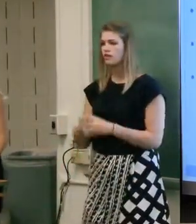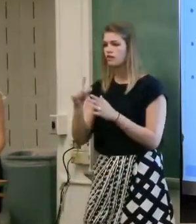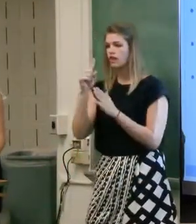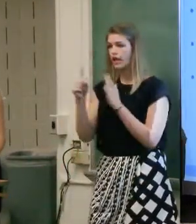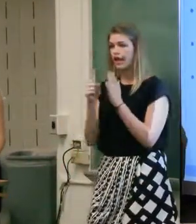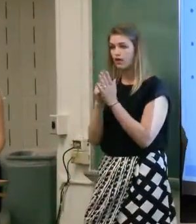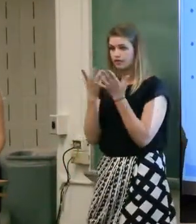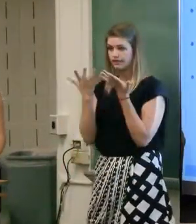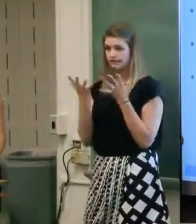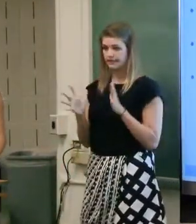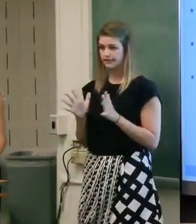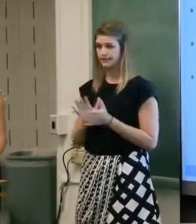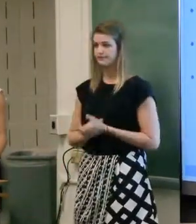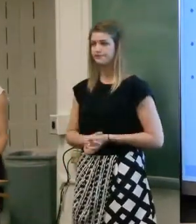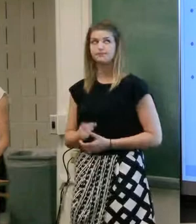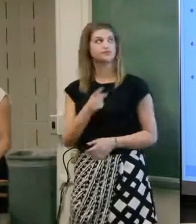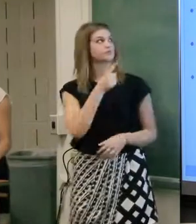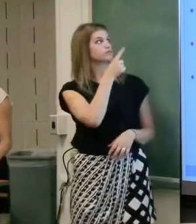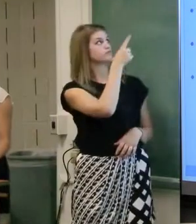I completed